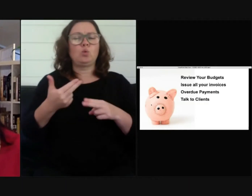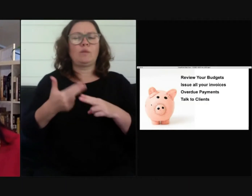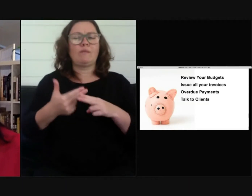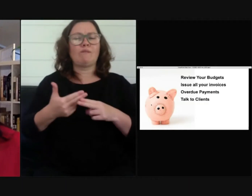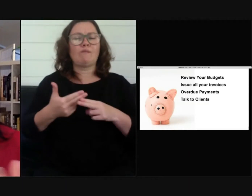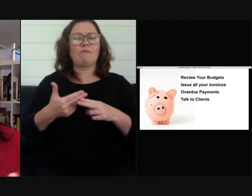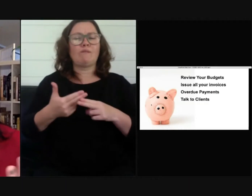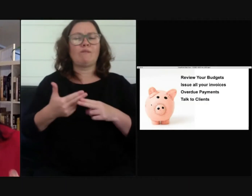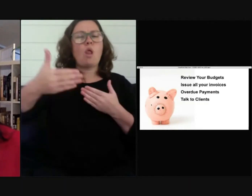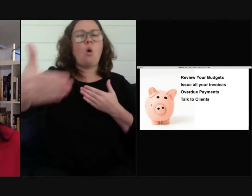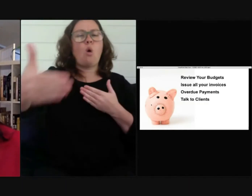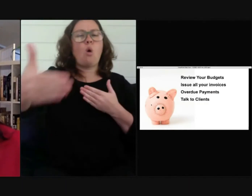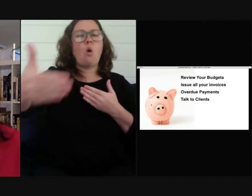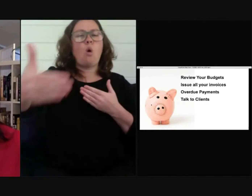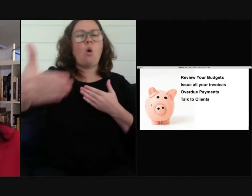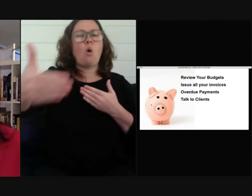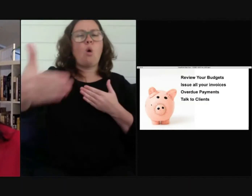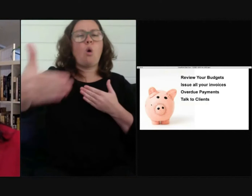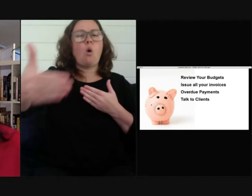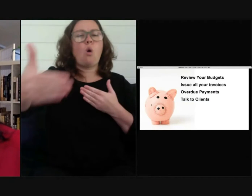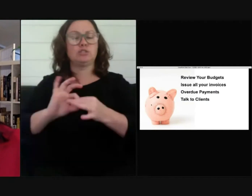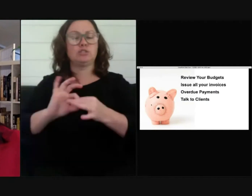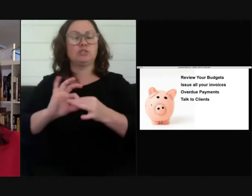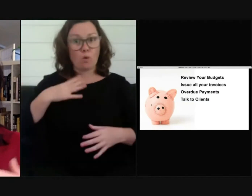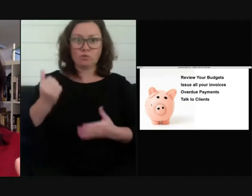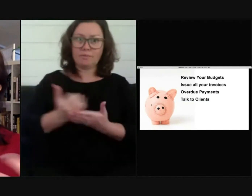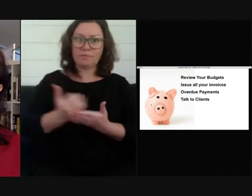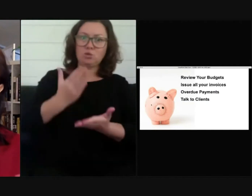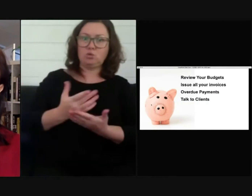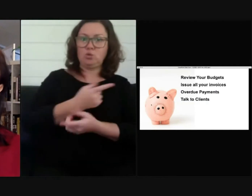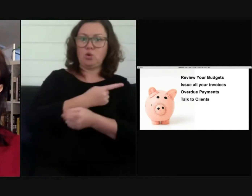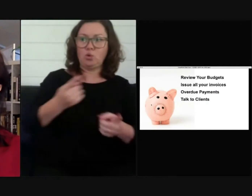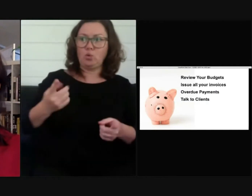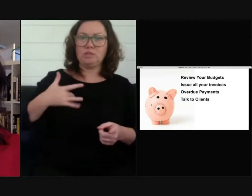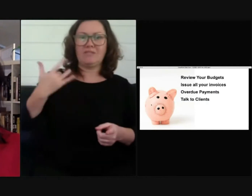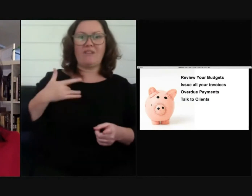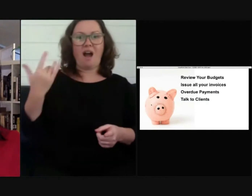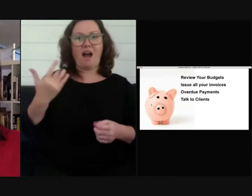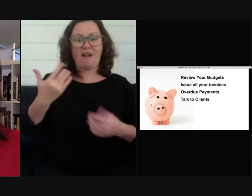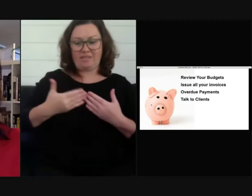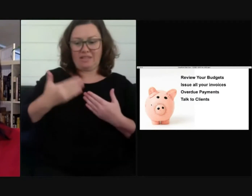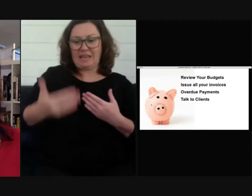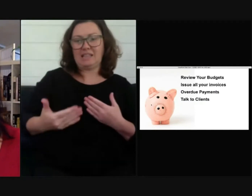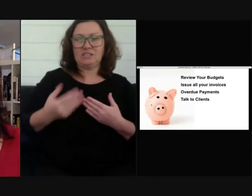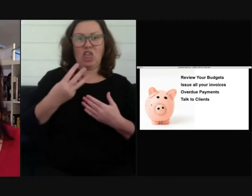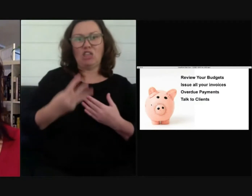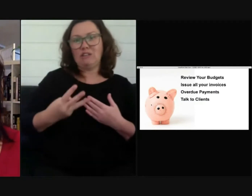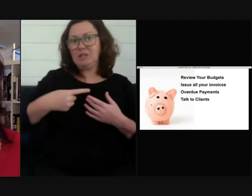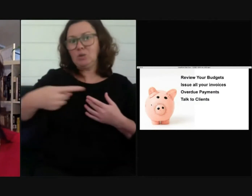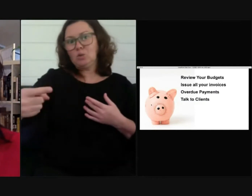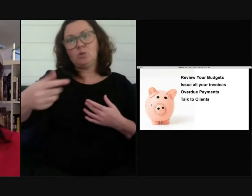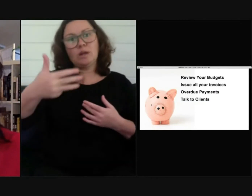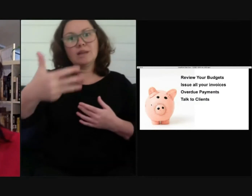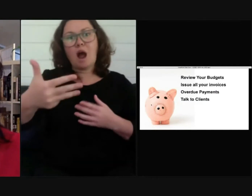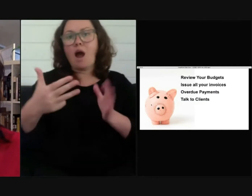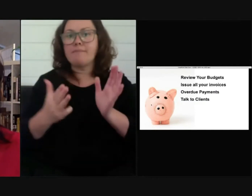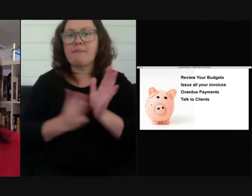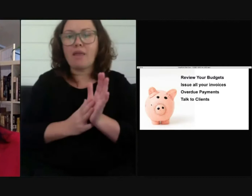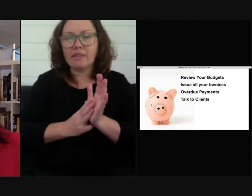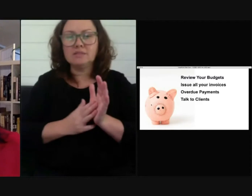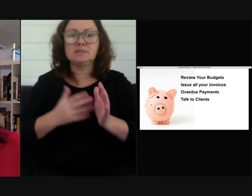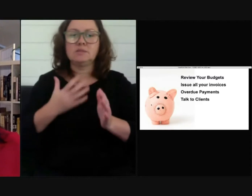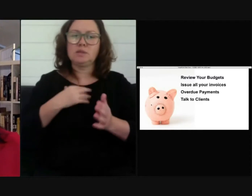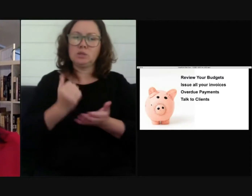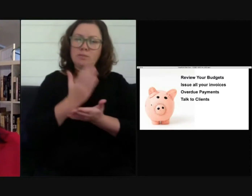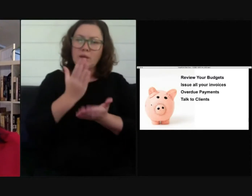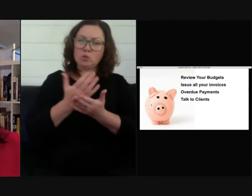the next 3, 6, 9 months, and you want to make sure that those good relationships continue afterwards. So